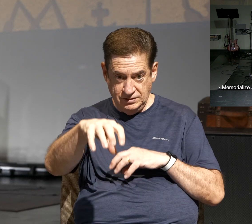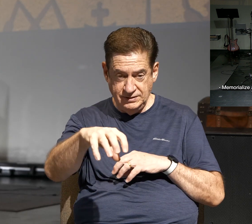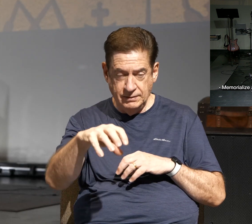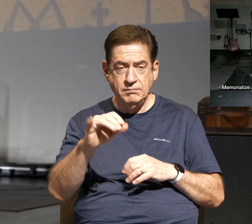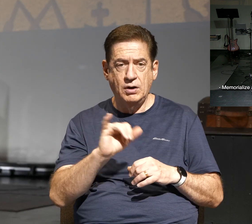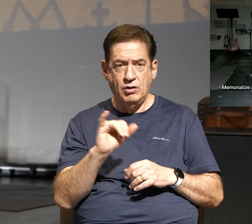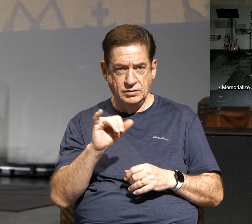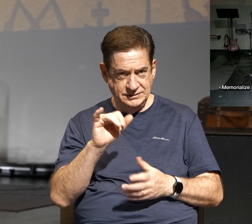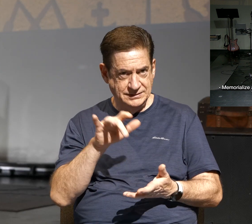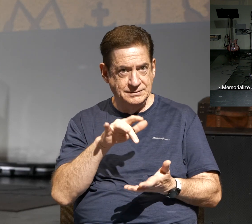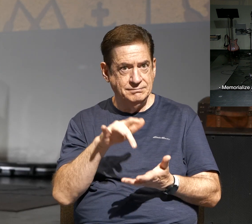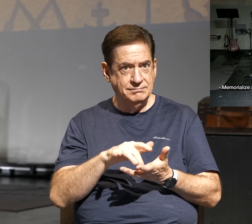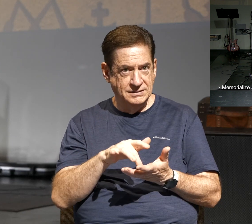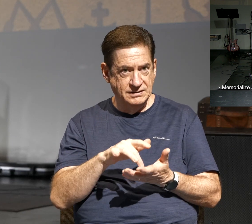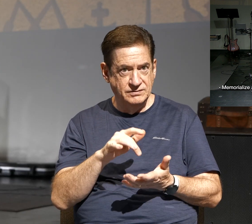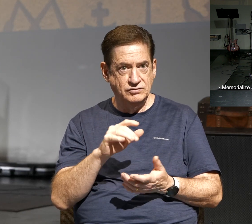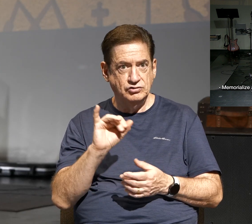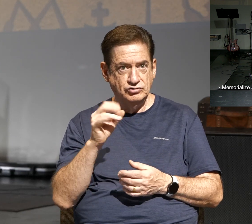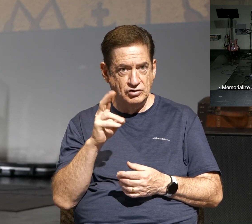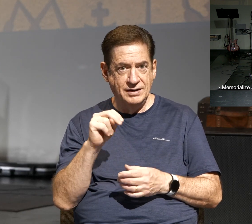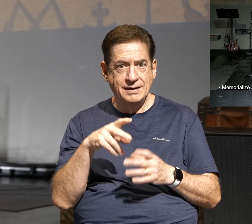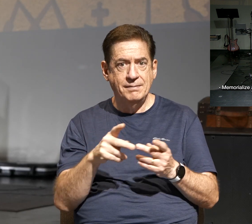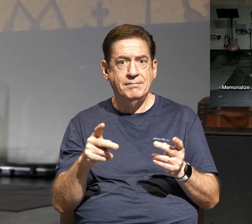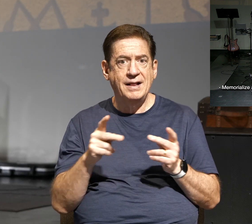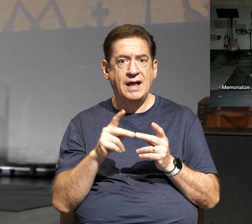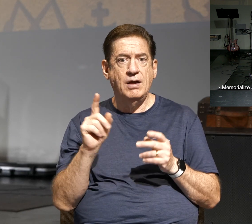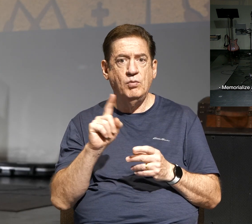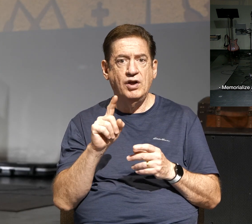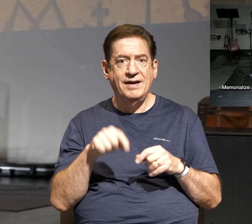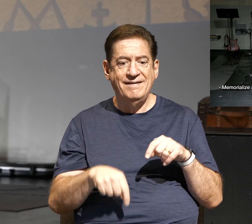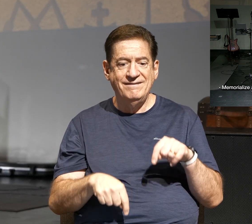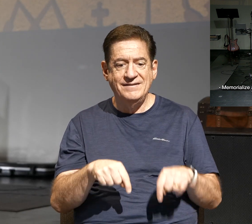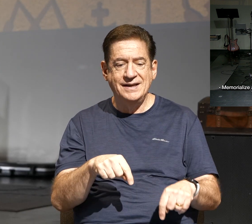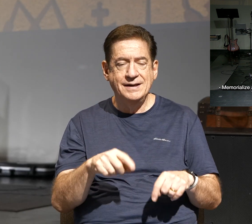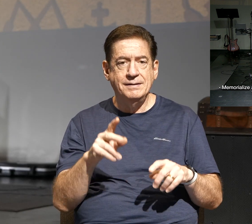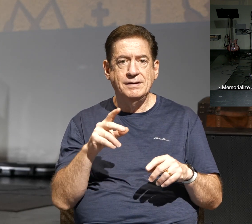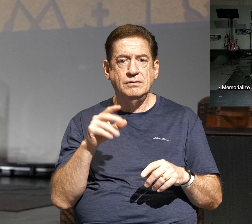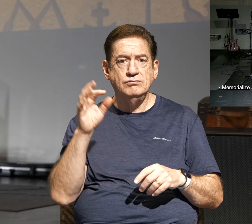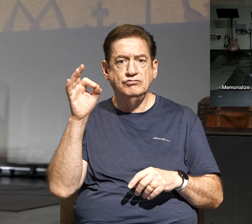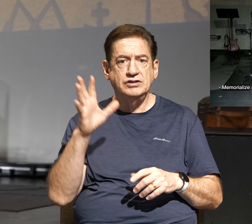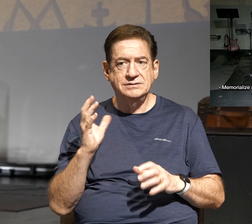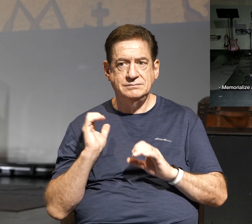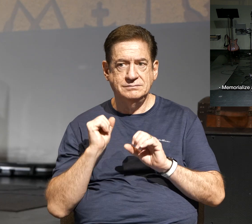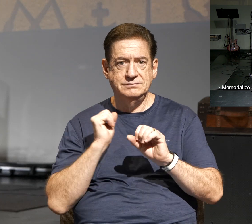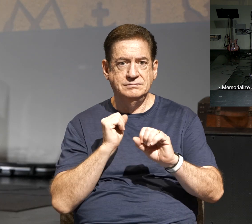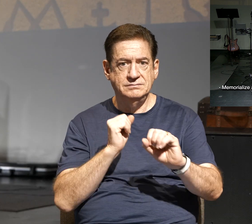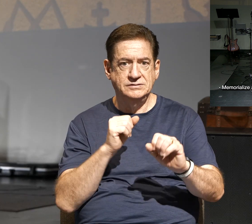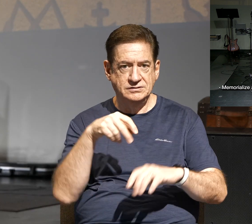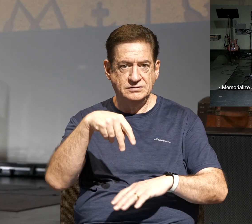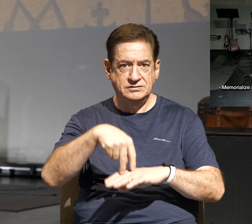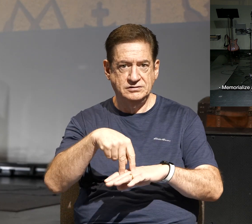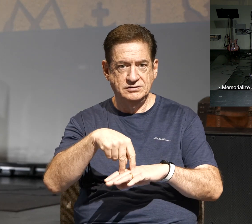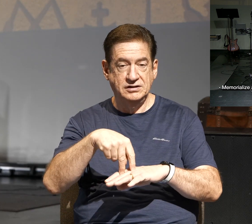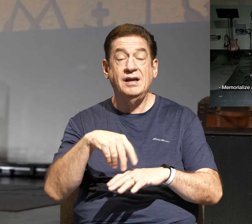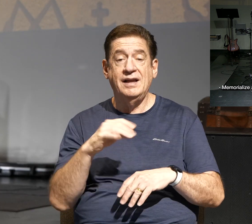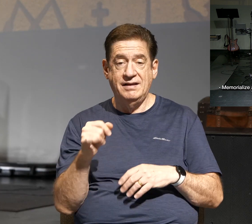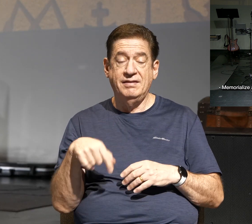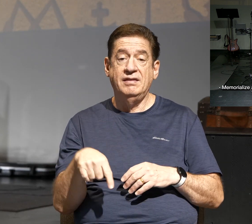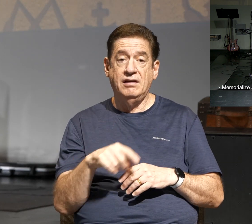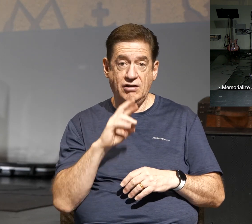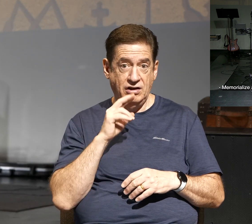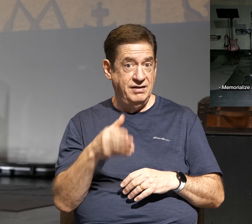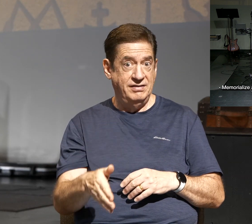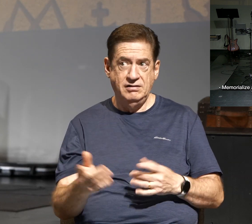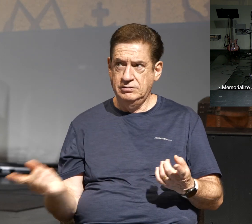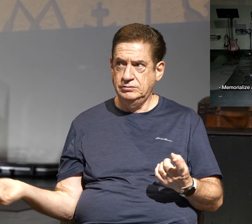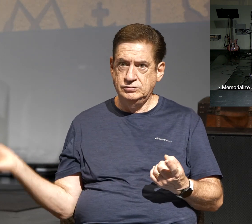4, but in the midst of the Jordan, in the place where the feet of the priest bearing the Ark of the Covenant had stood. And they are there